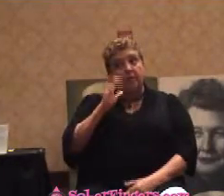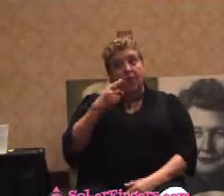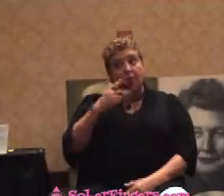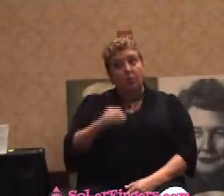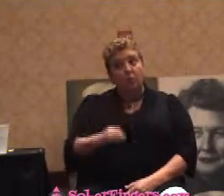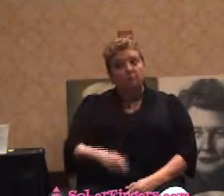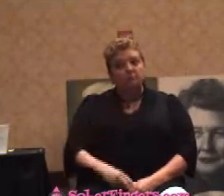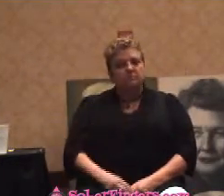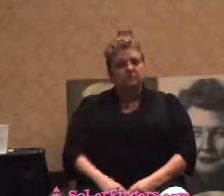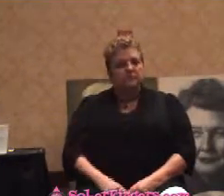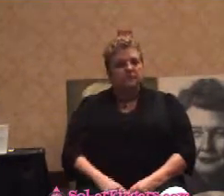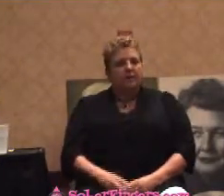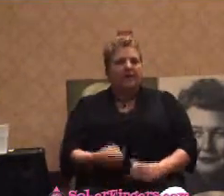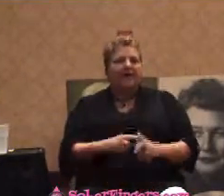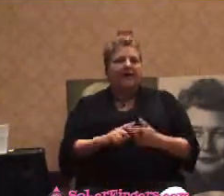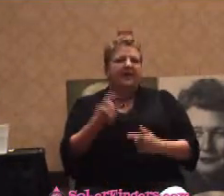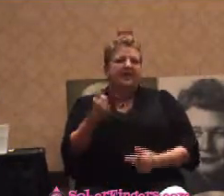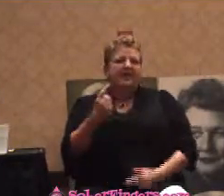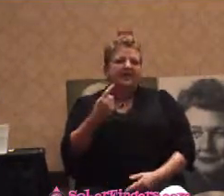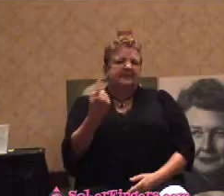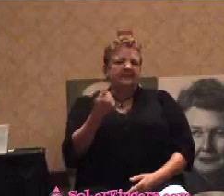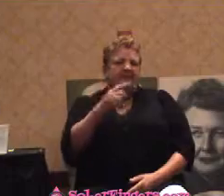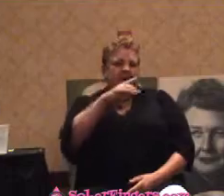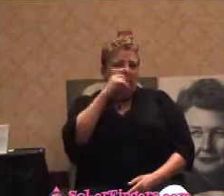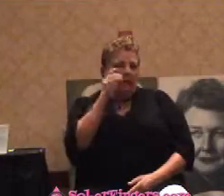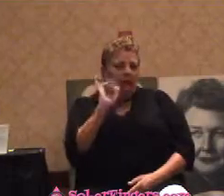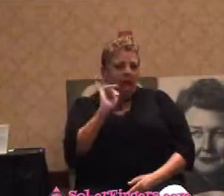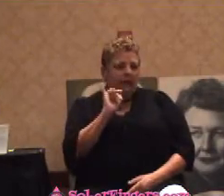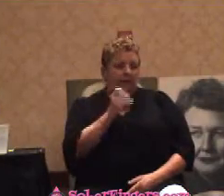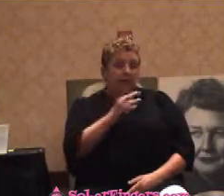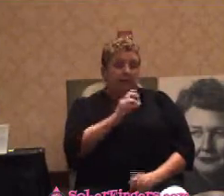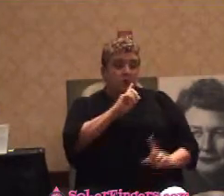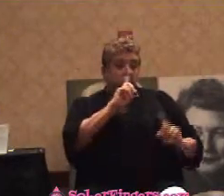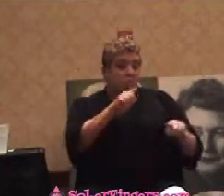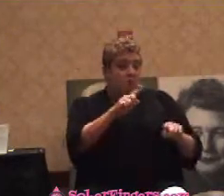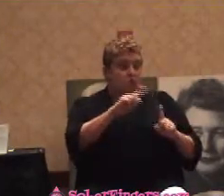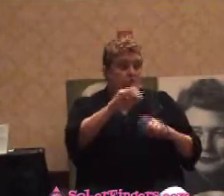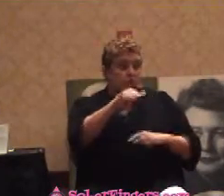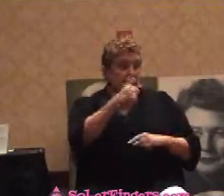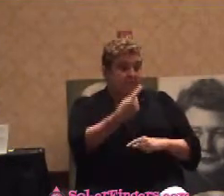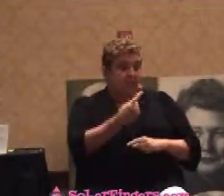And then I said something loving like, you know, well, if you go to another one and I find out about it, I'll kill you. sure as hell.